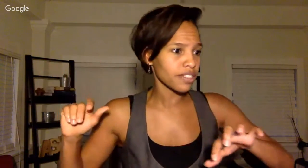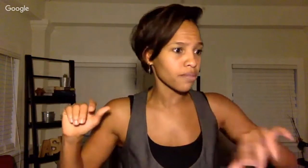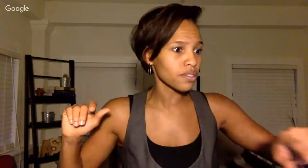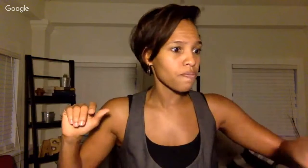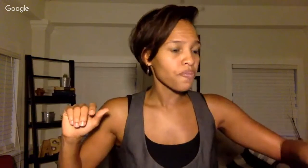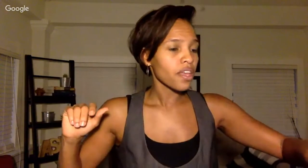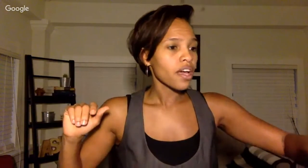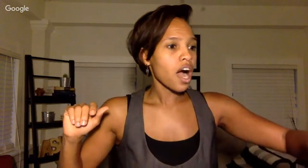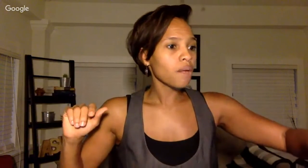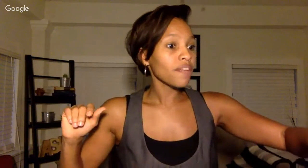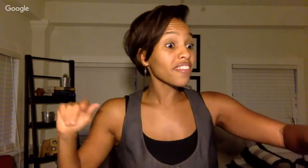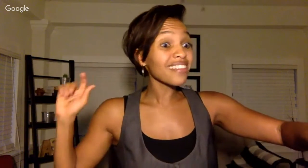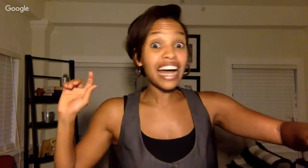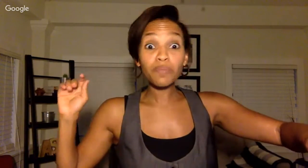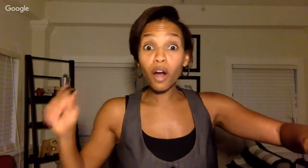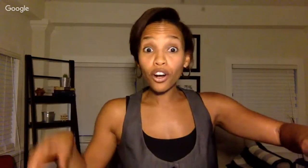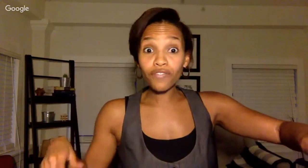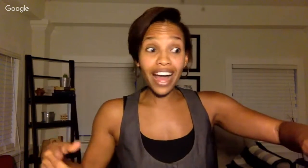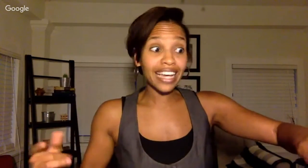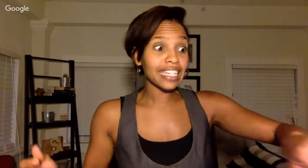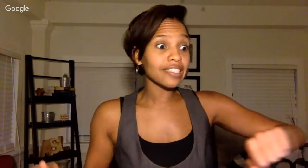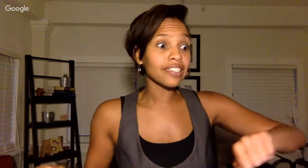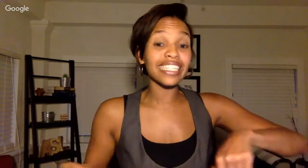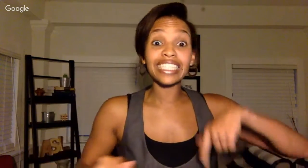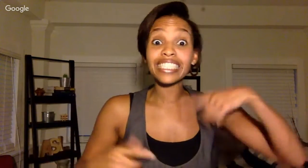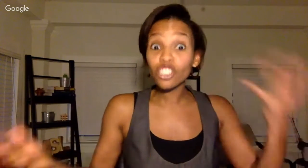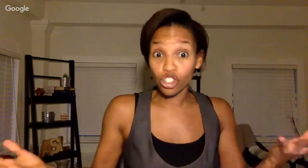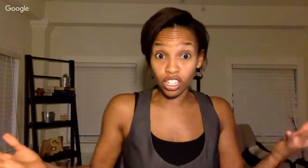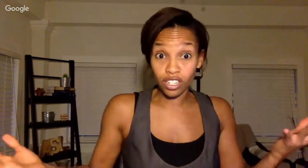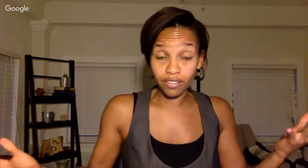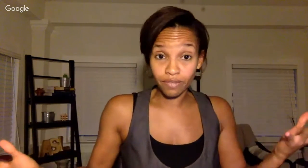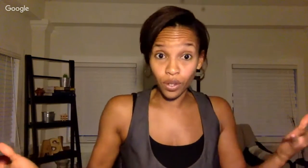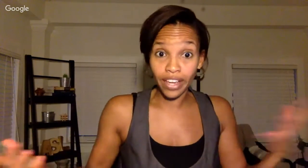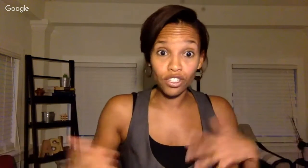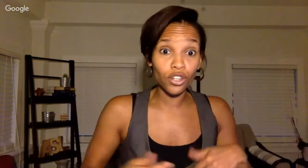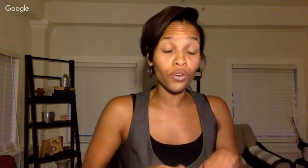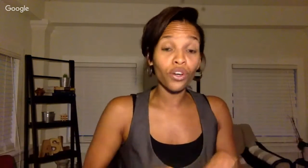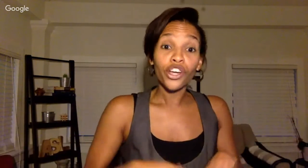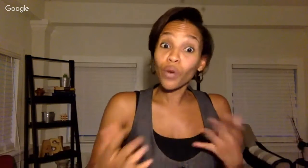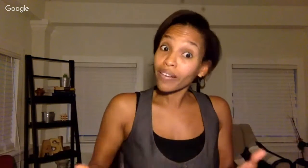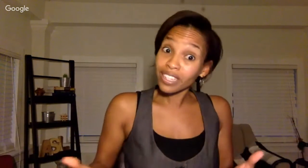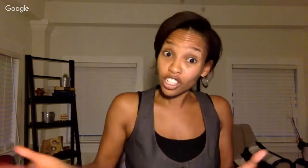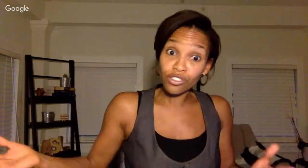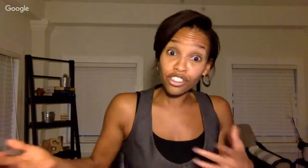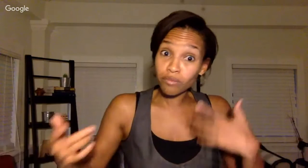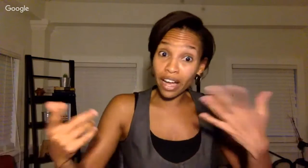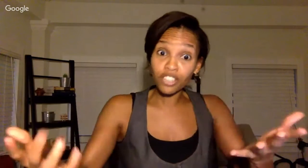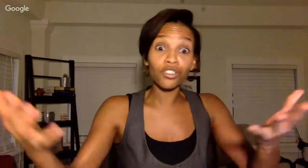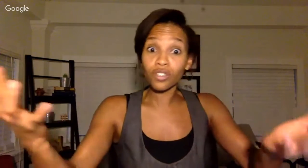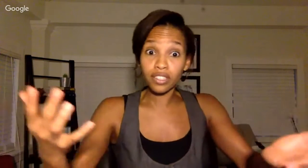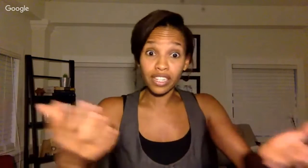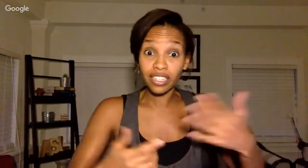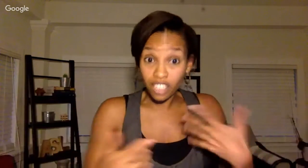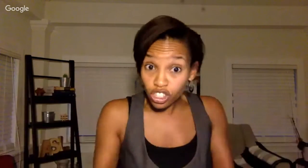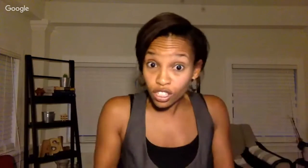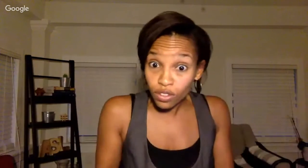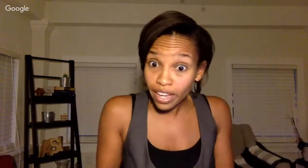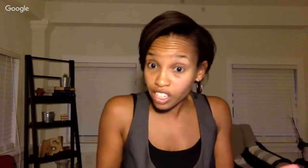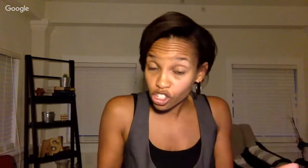sometimes. And then the last part of that is, did she? Okay, so your wife said that she was gonna remind you to do this thing. Did she do that? Did she